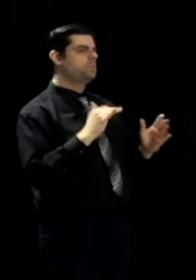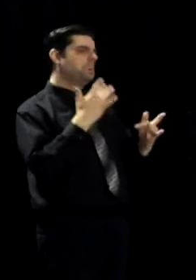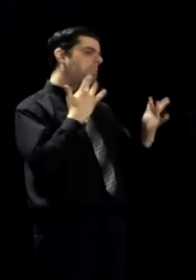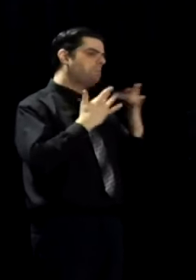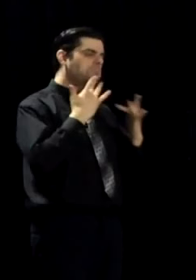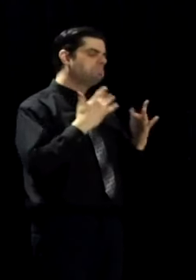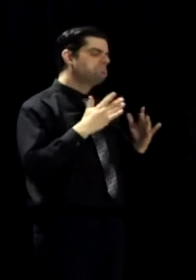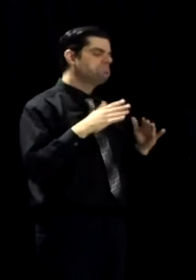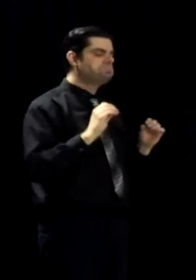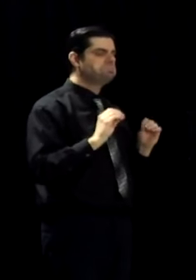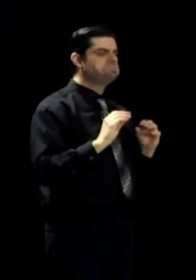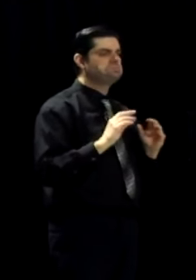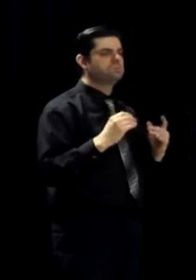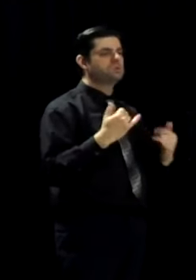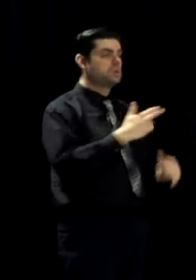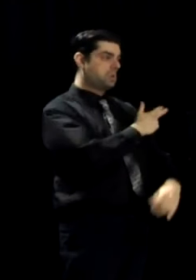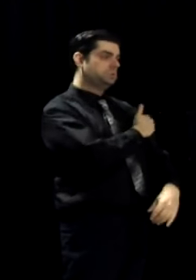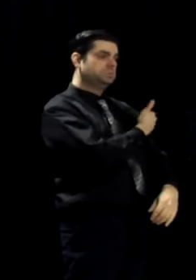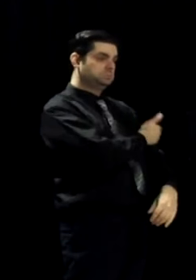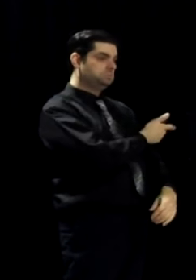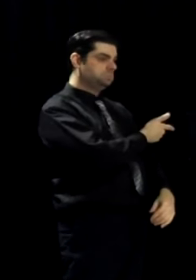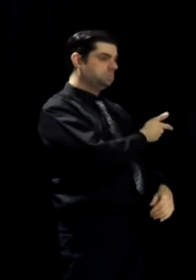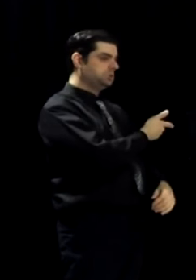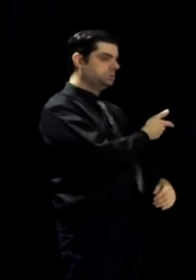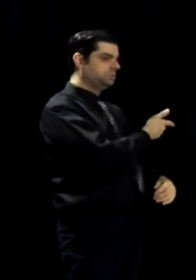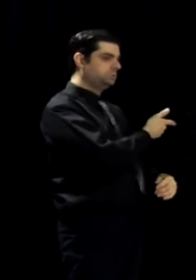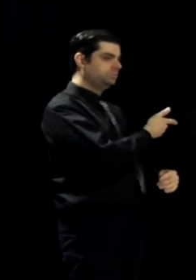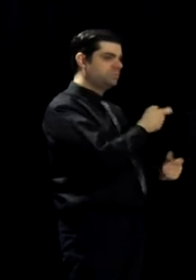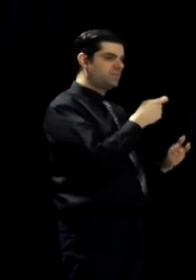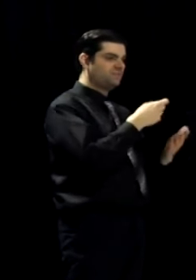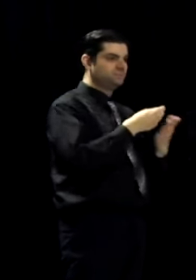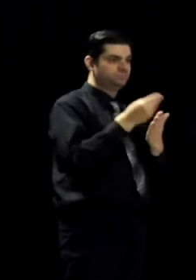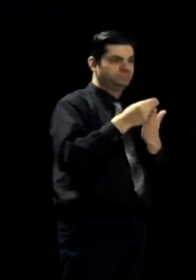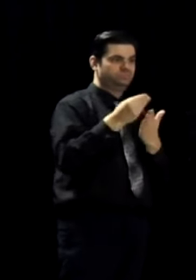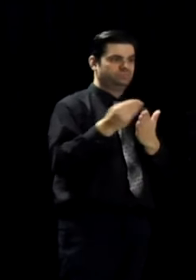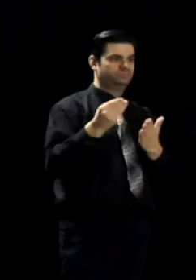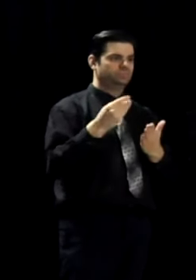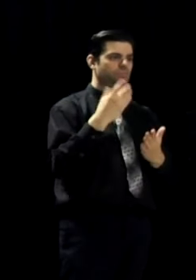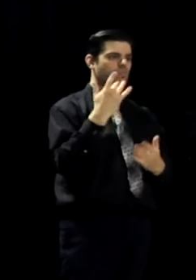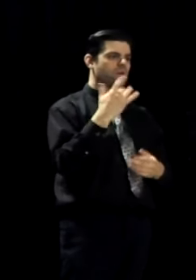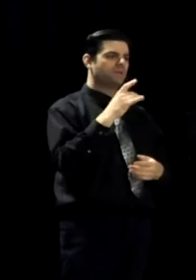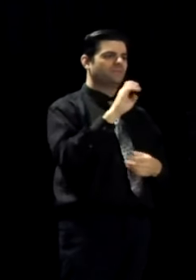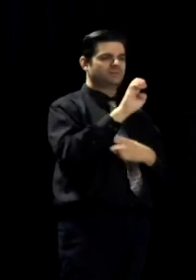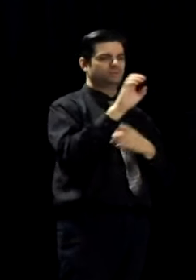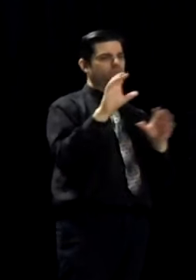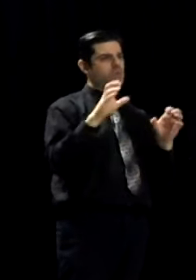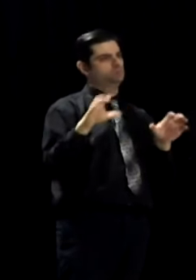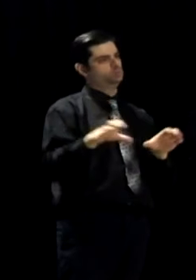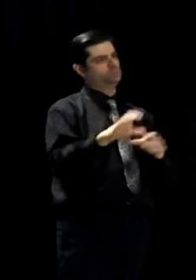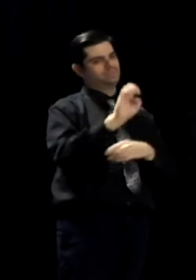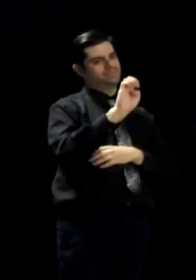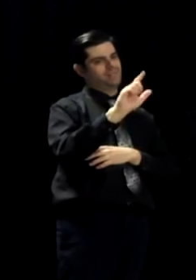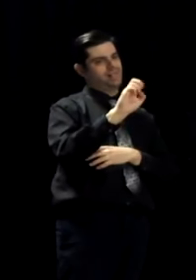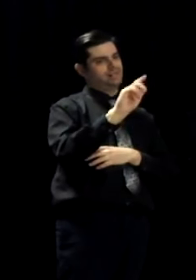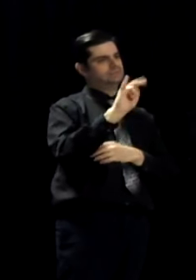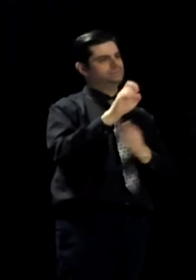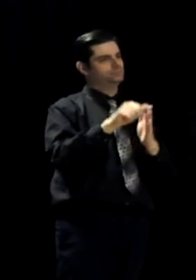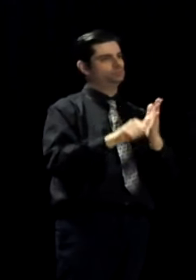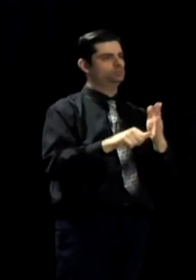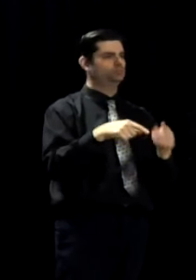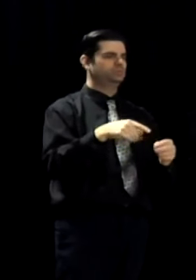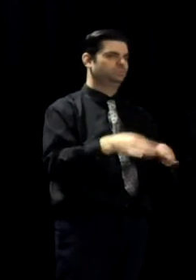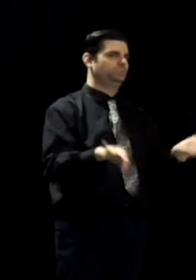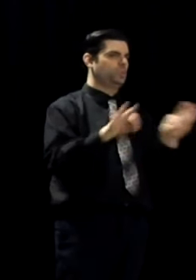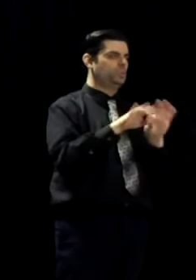the hospitals have had to ramp up their purchasing because they want to do elective surgeries again. So that's going to require PPE. So we're